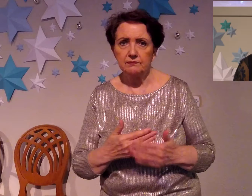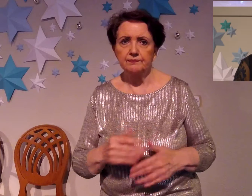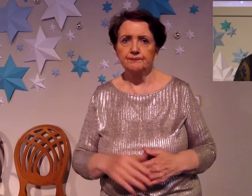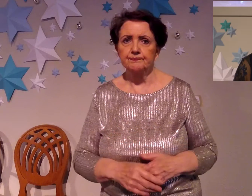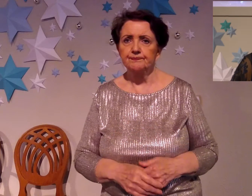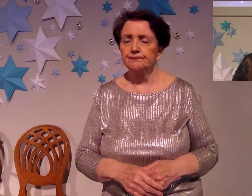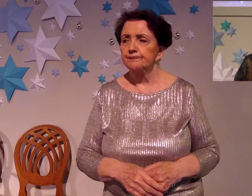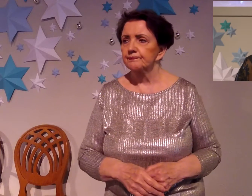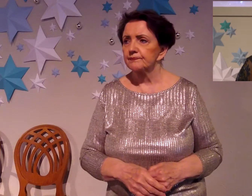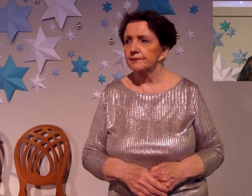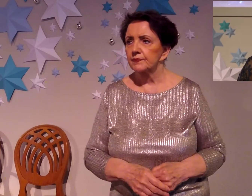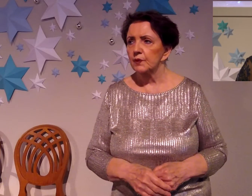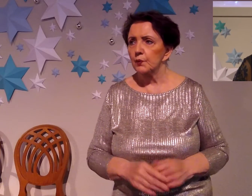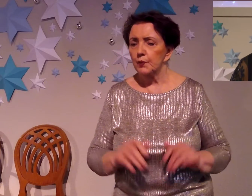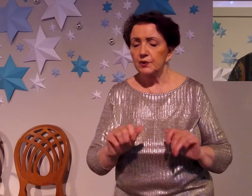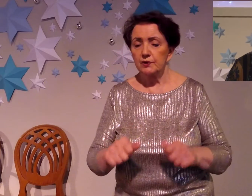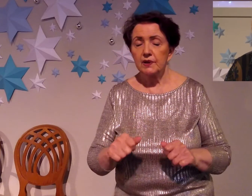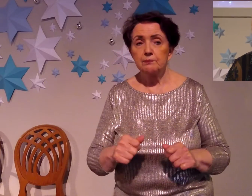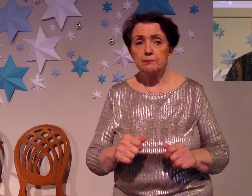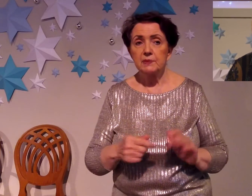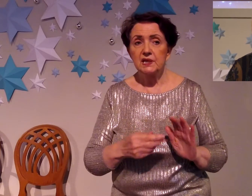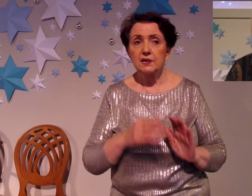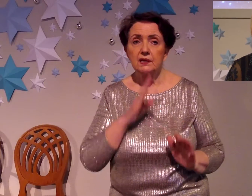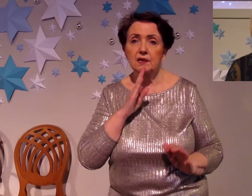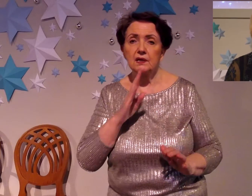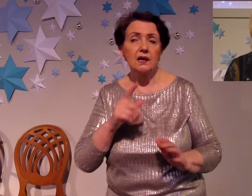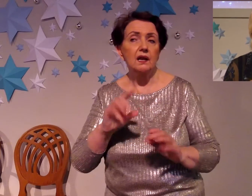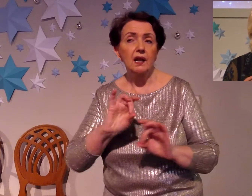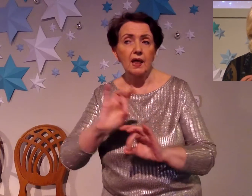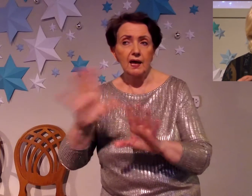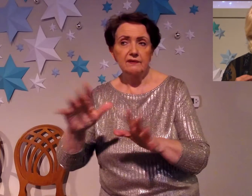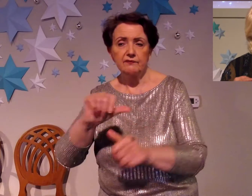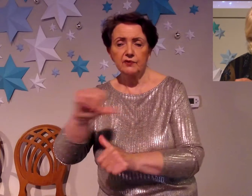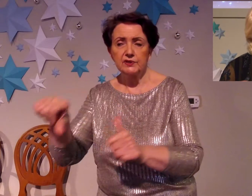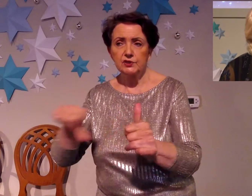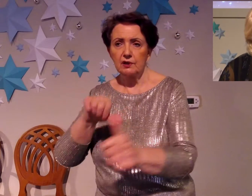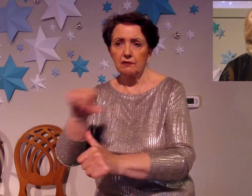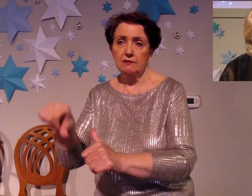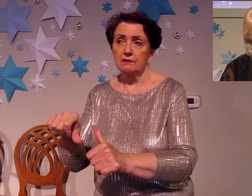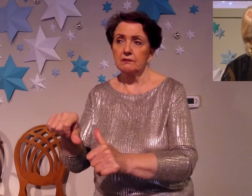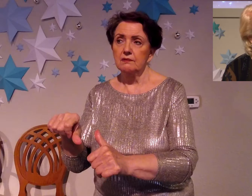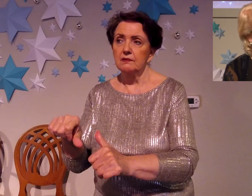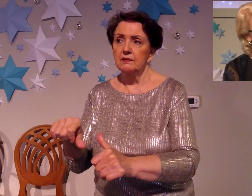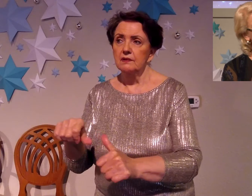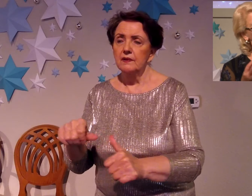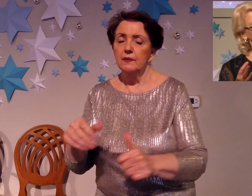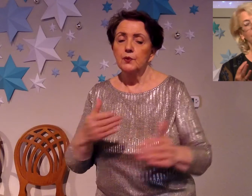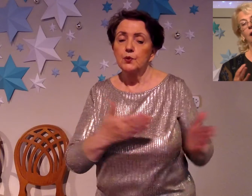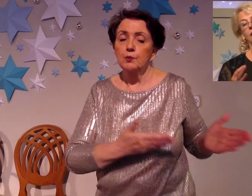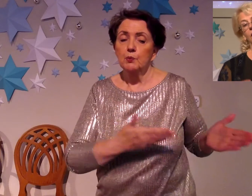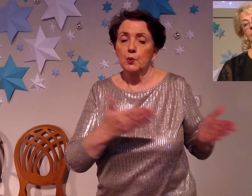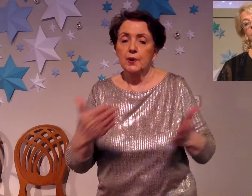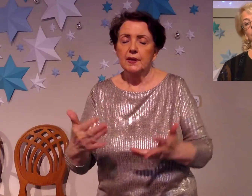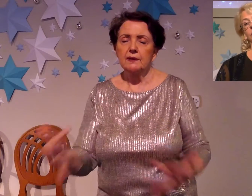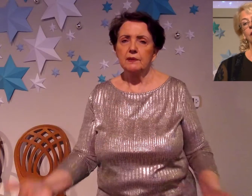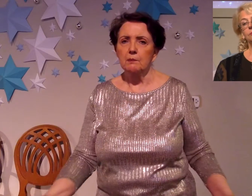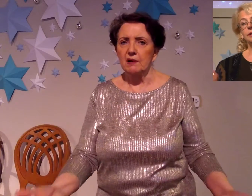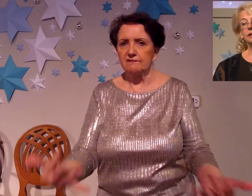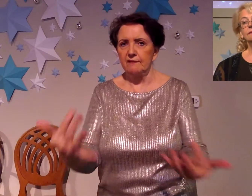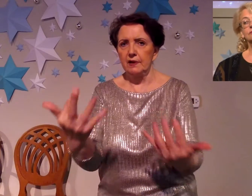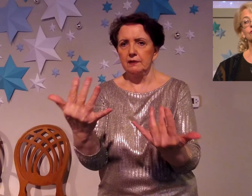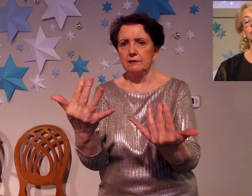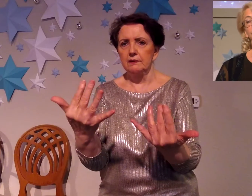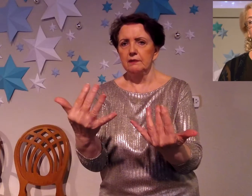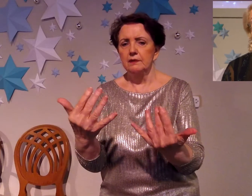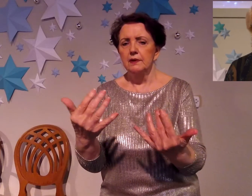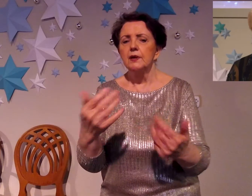we can be that light for each other, then we're bringing the bonfire, and we are